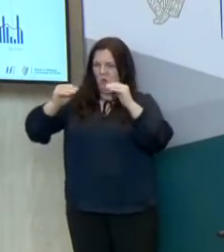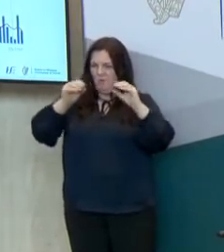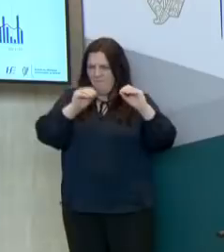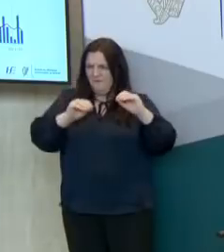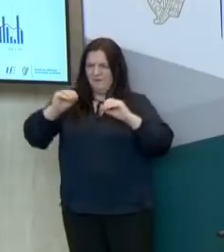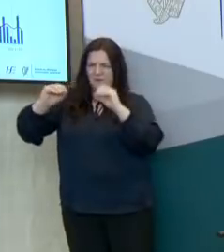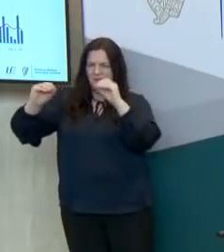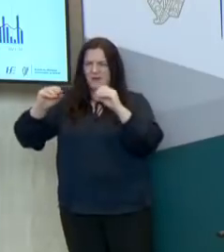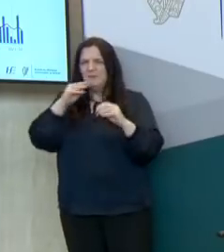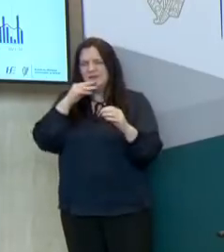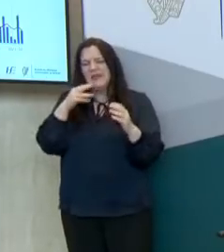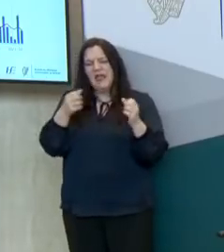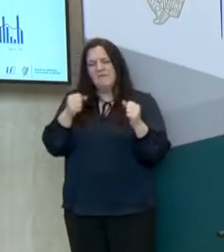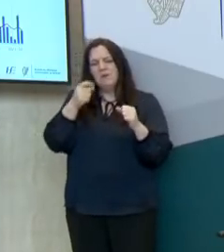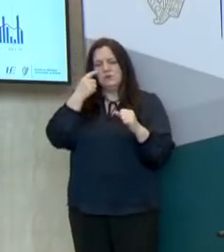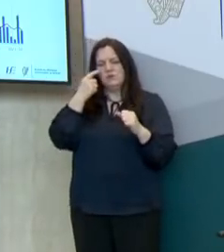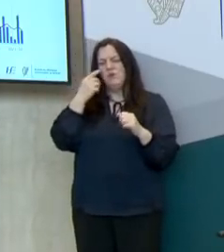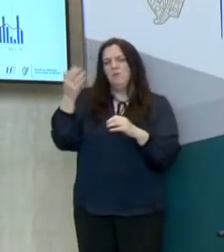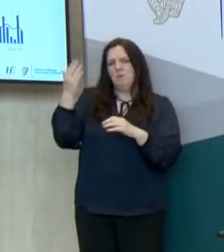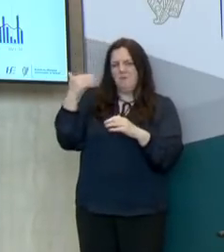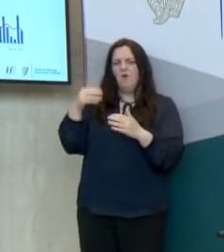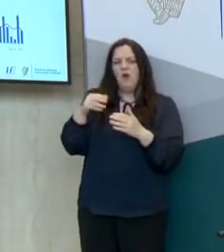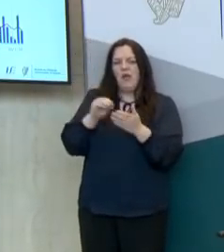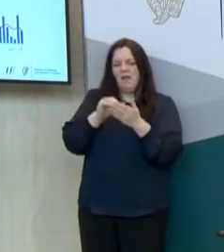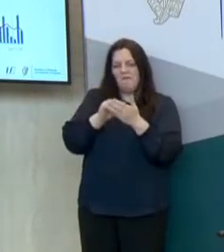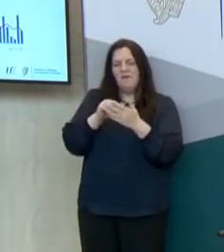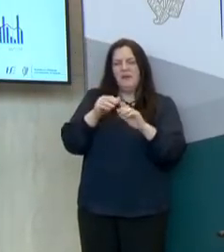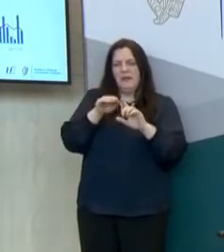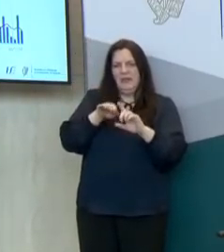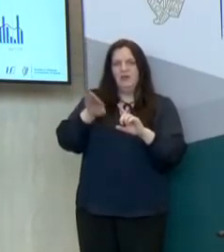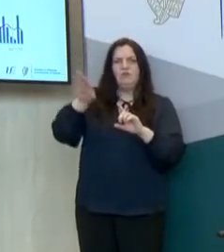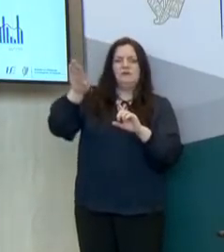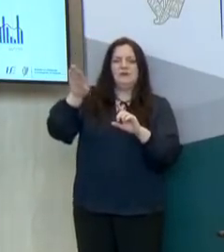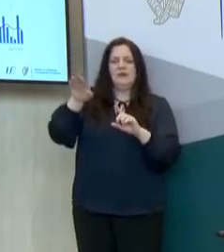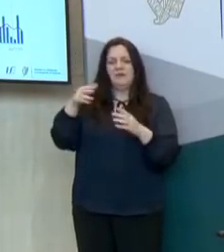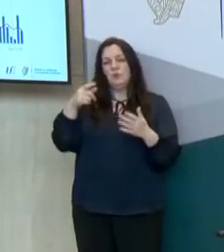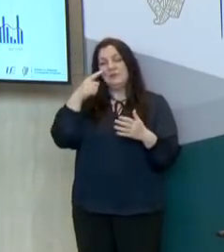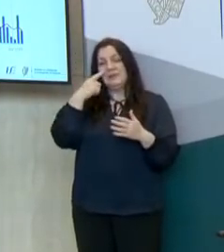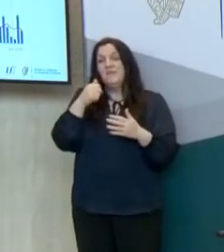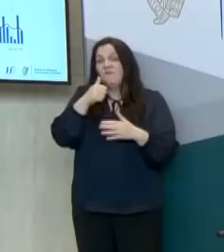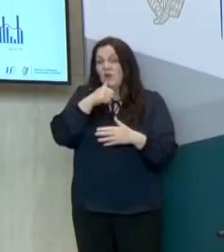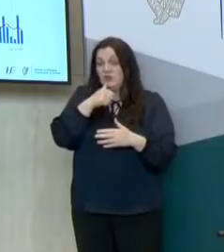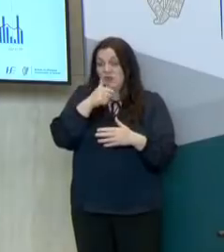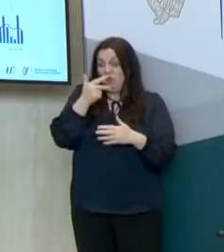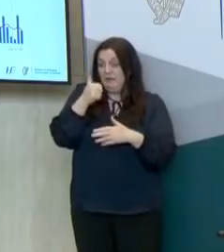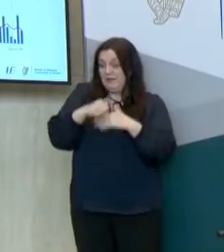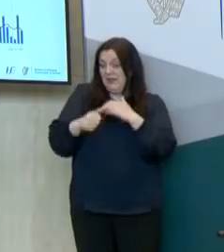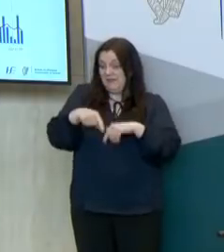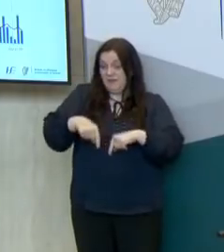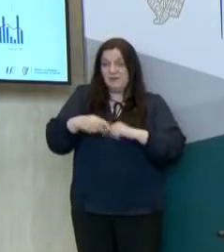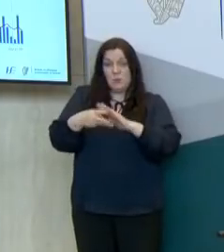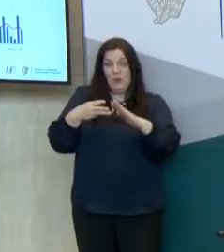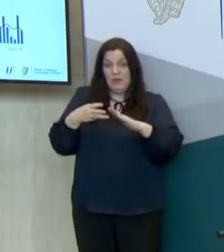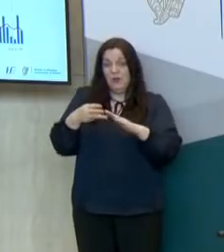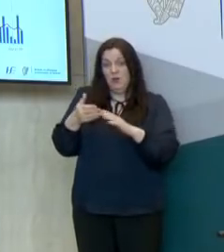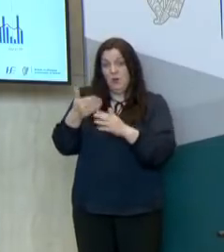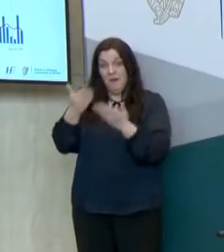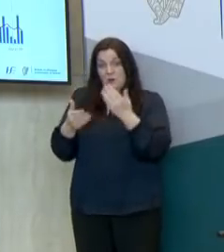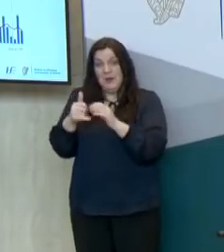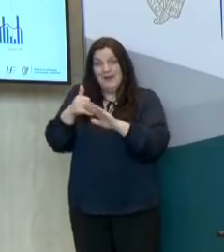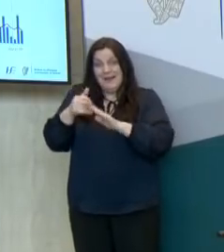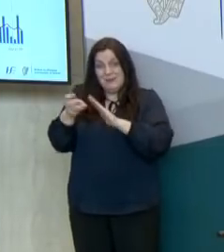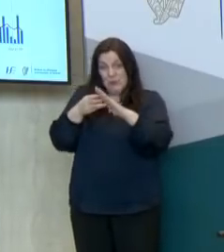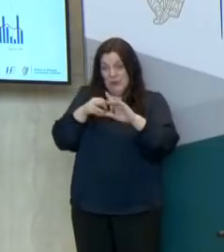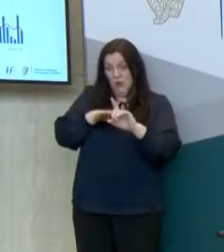5-day moving average started to increase. And then if you compare the first 3 days of this week with last week, and